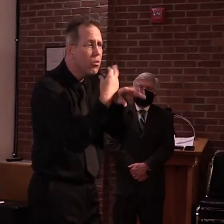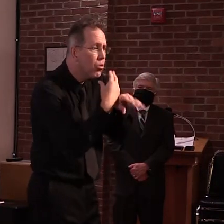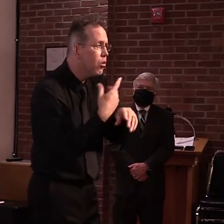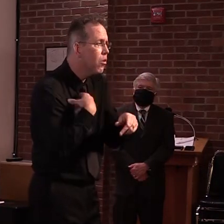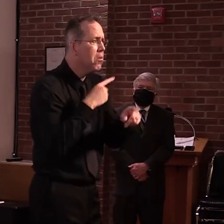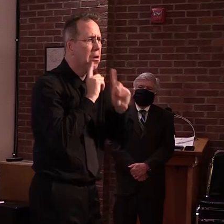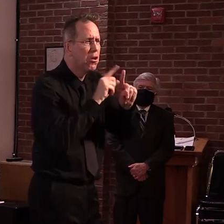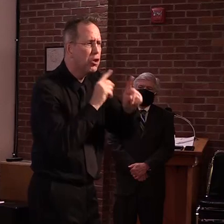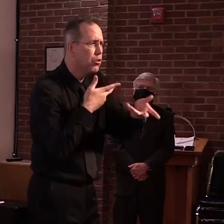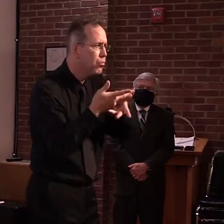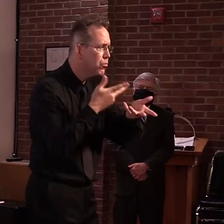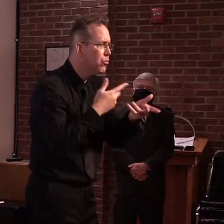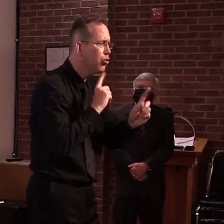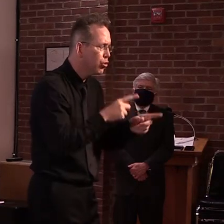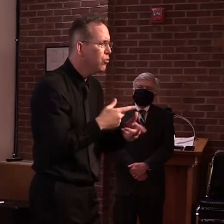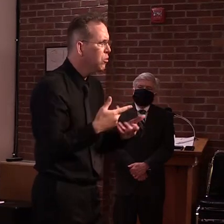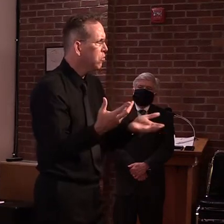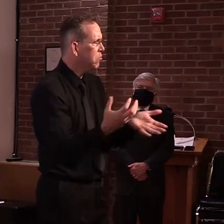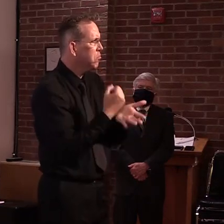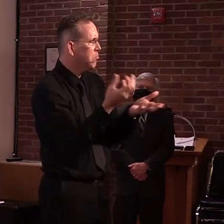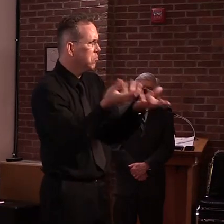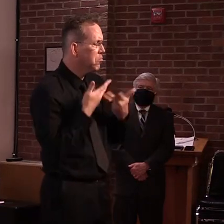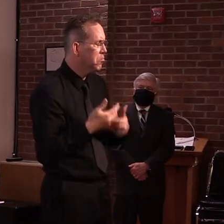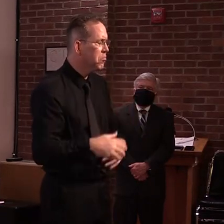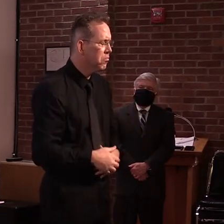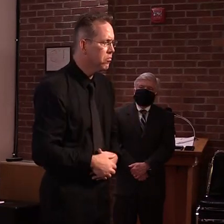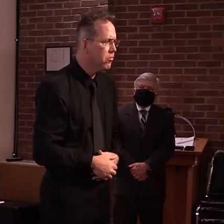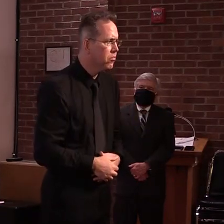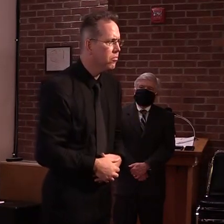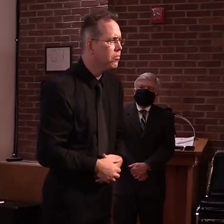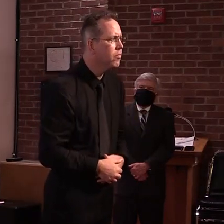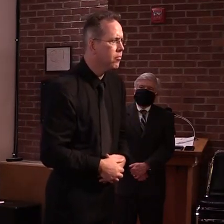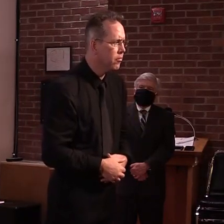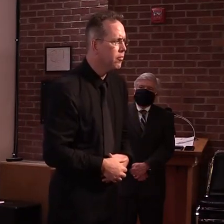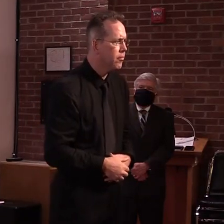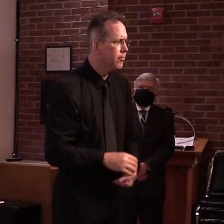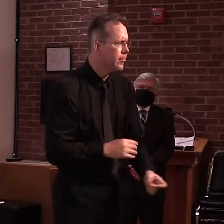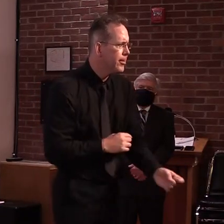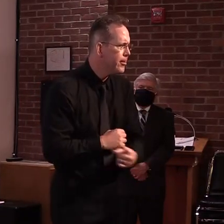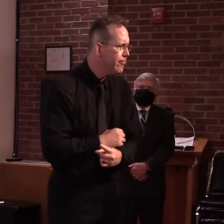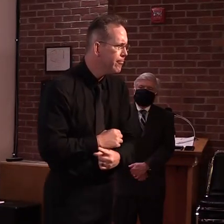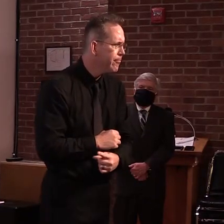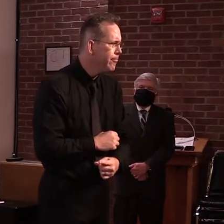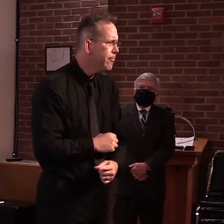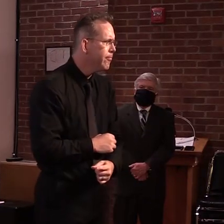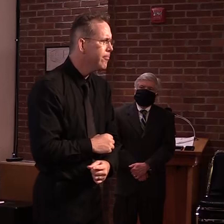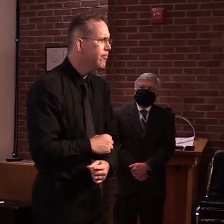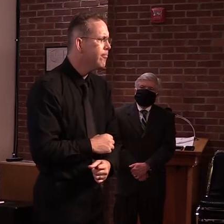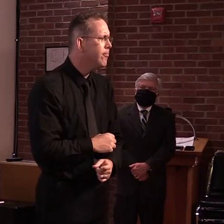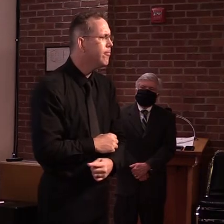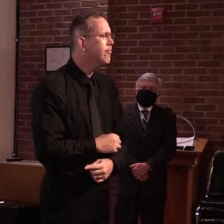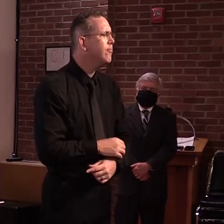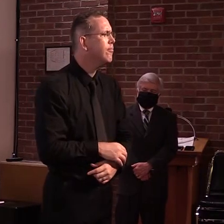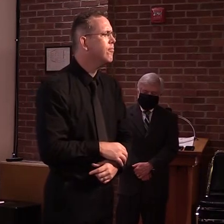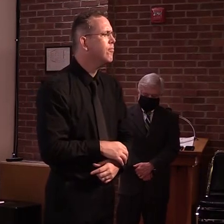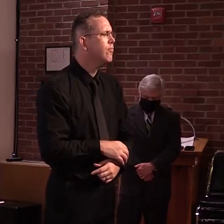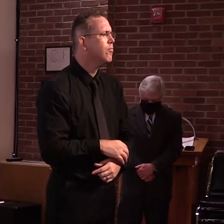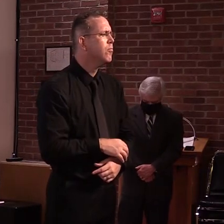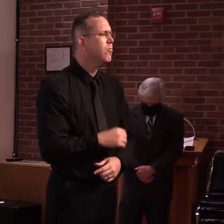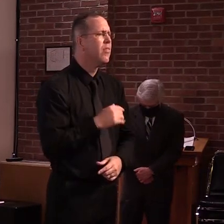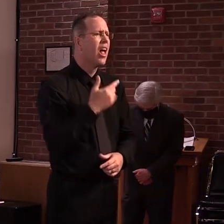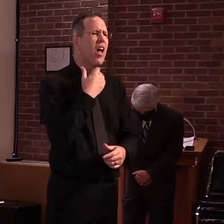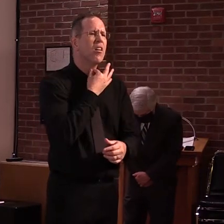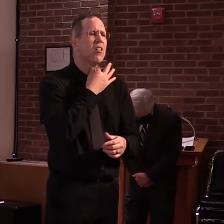need. I guess I'm asking about criteria specifically. Oh, right. So we're working on the criteria right now. I mean, when